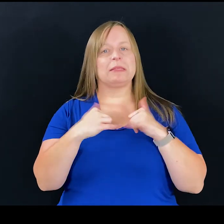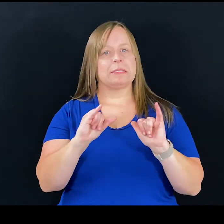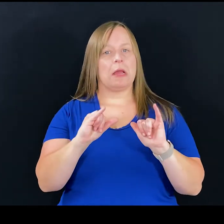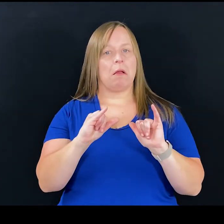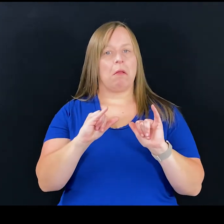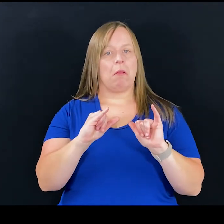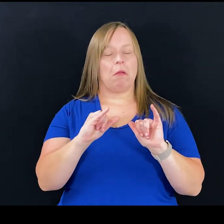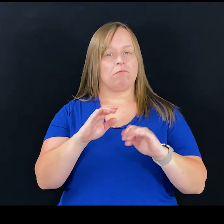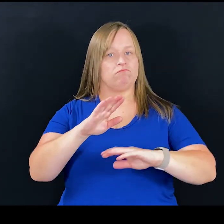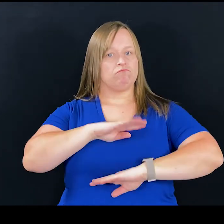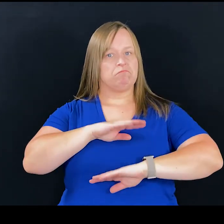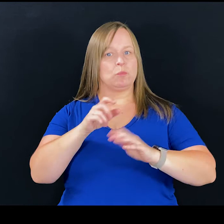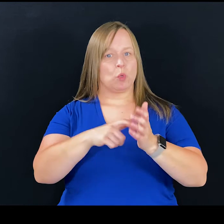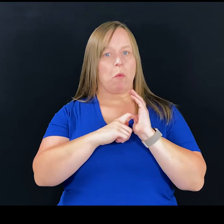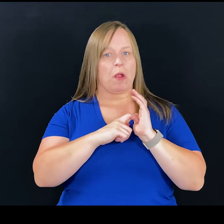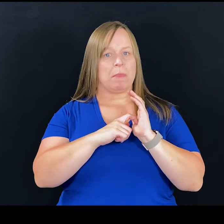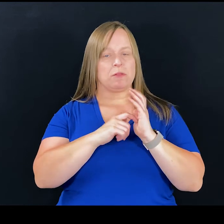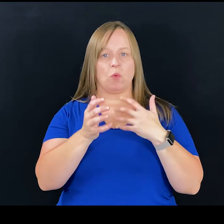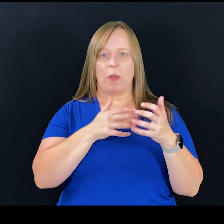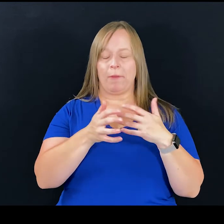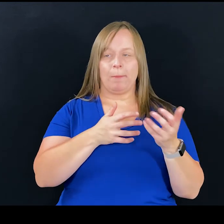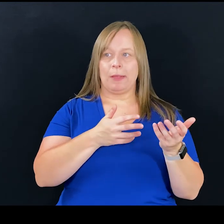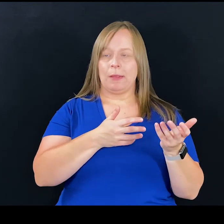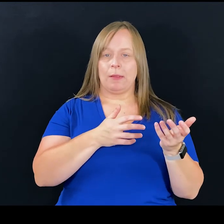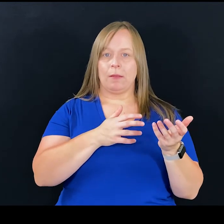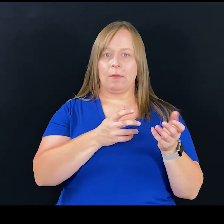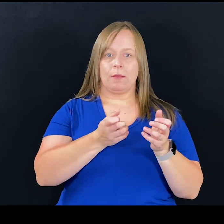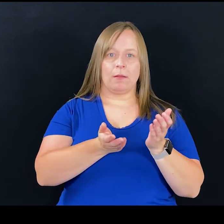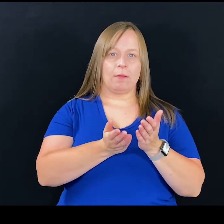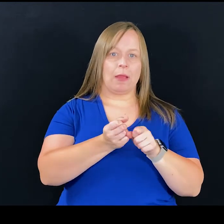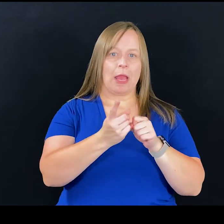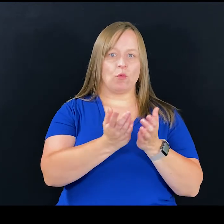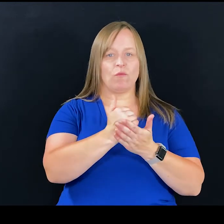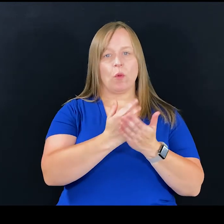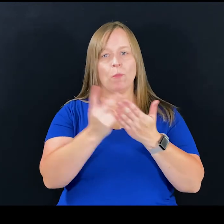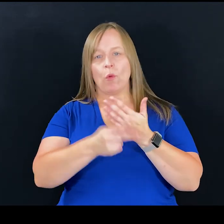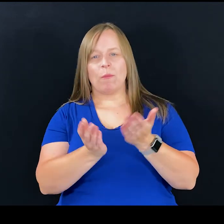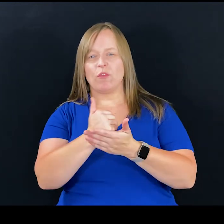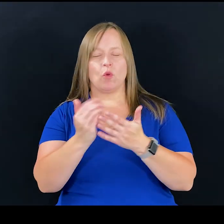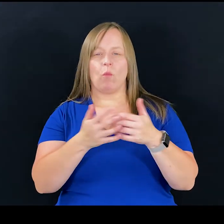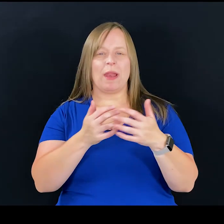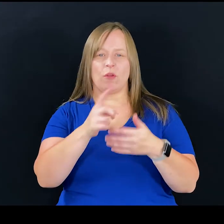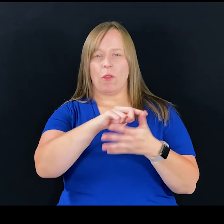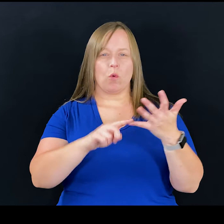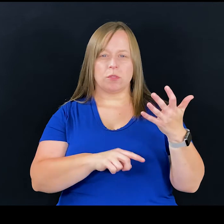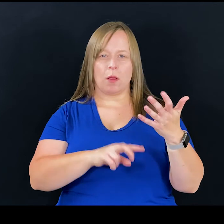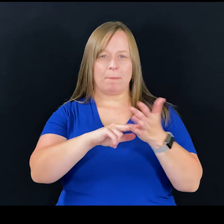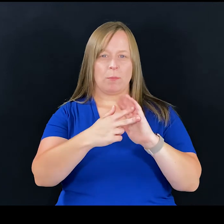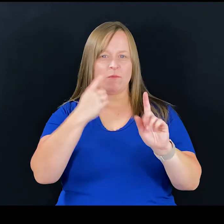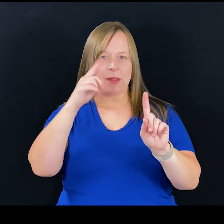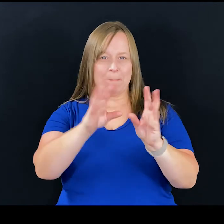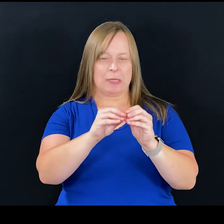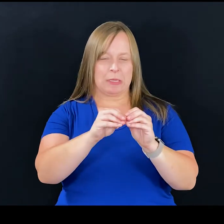that we can still meet the requirements of whether it be the annual review or a program review or whatever